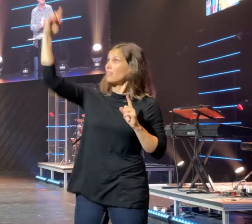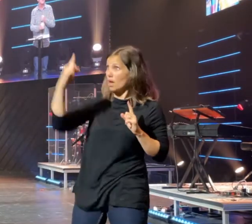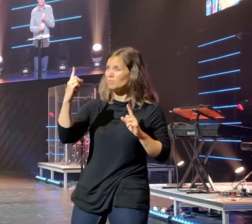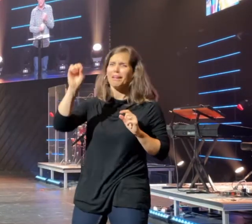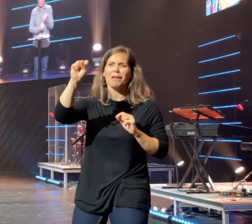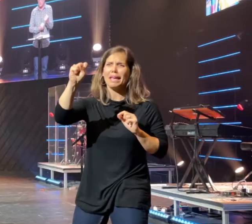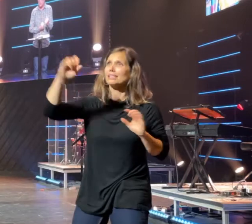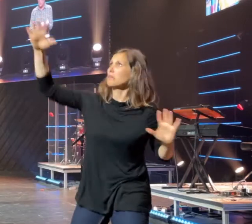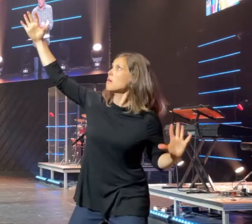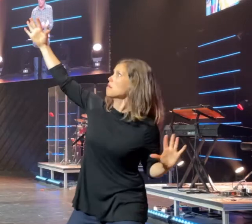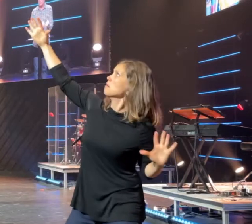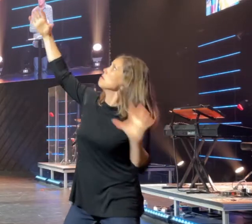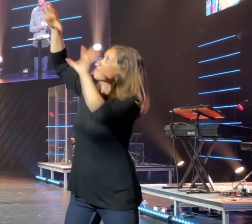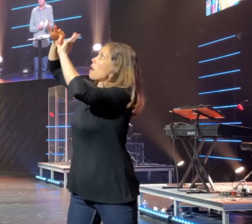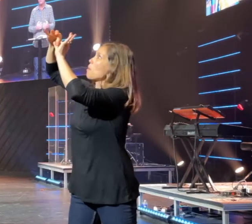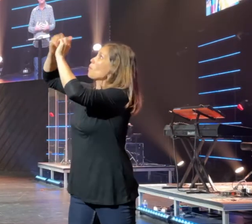individuals, with each other.